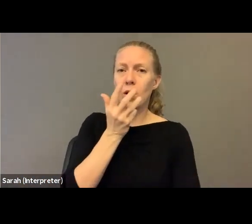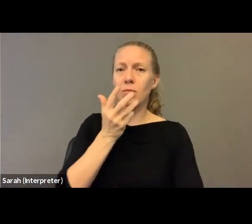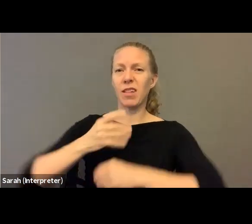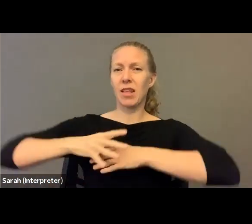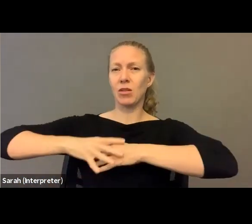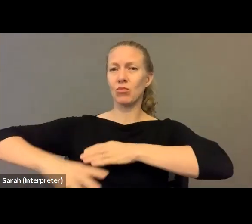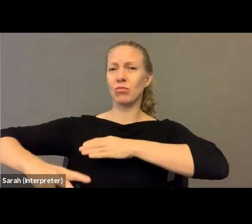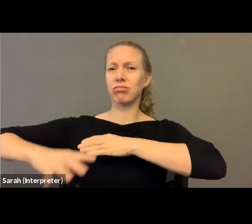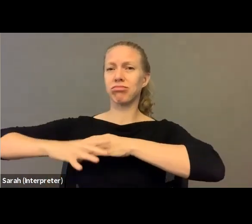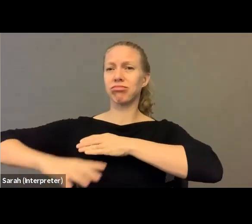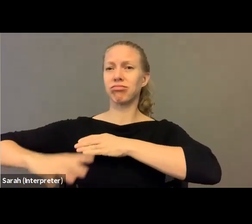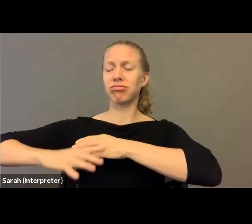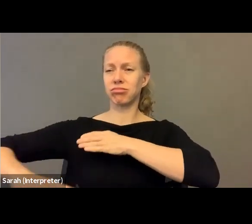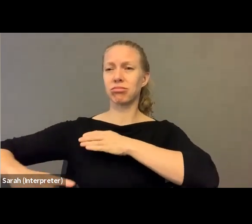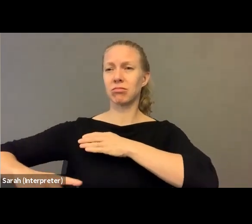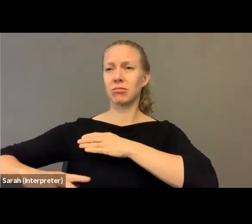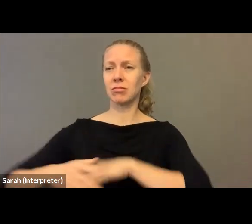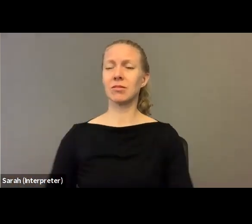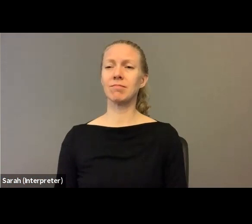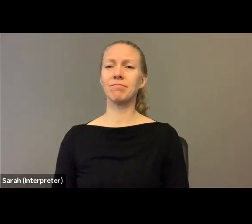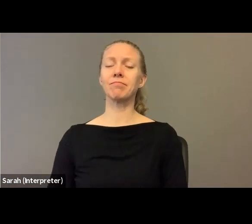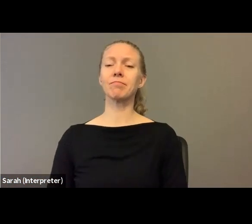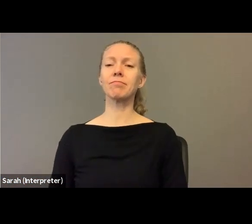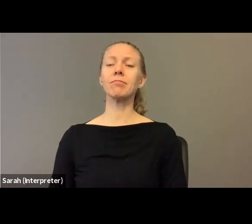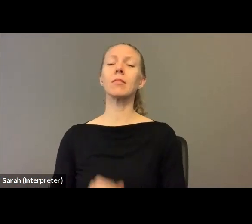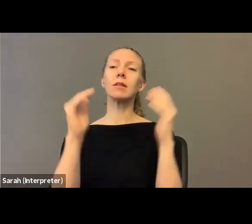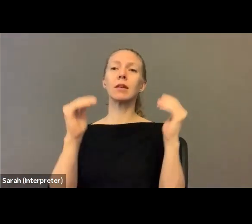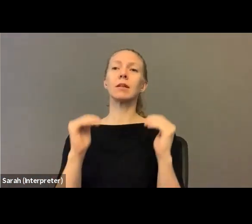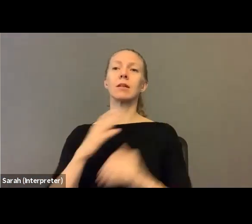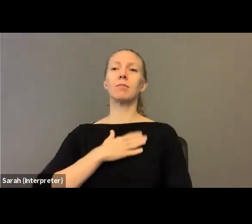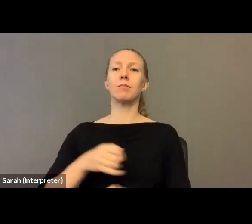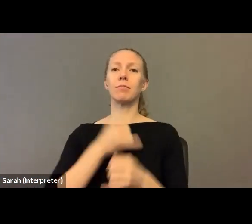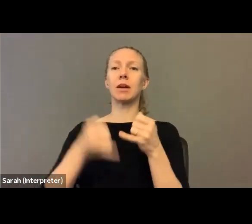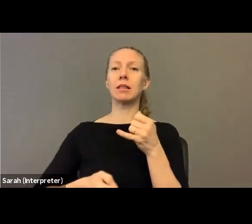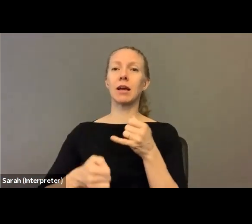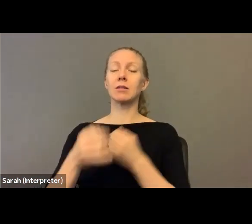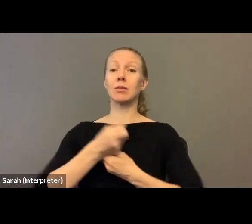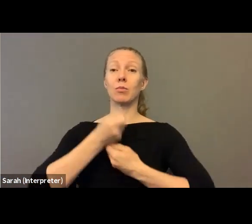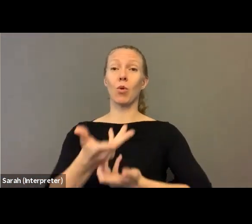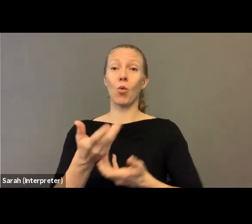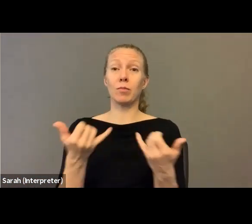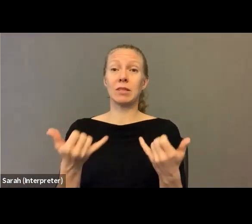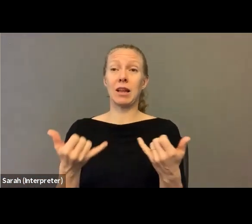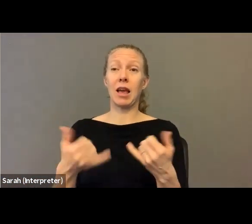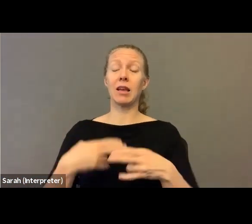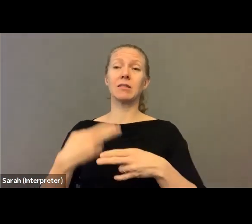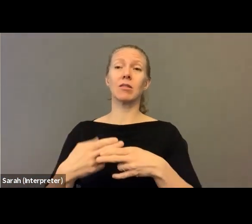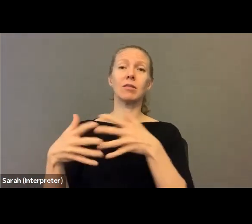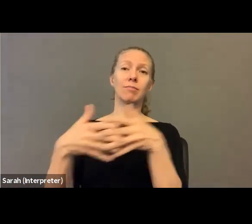And the last poem I have for today is American Family, a Syndrome, Blood Washer